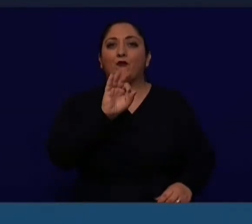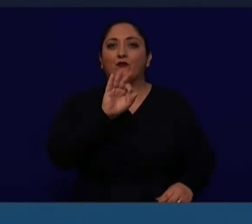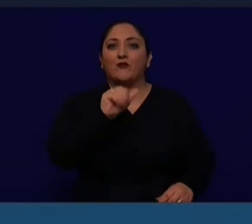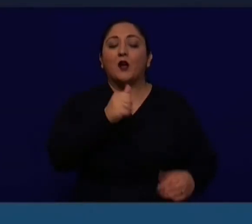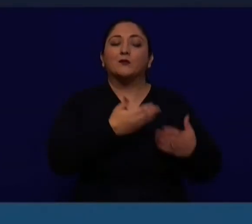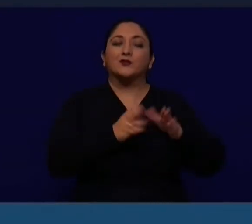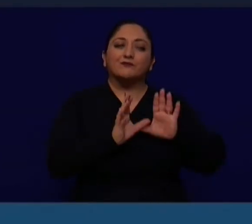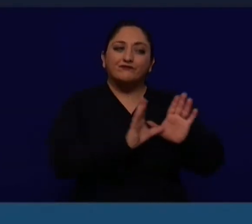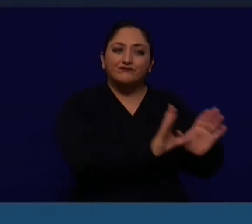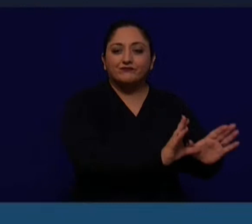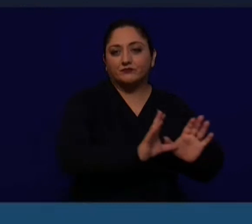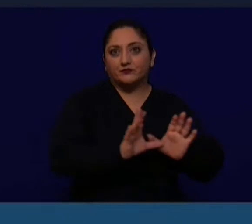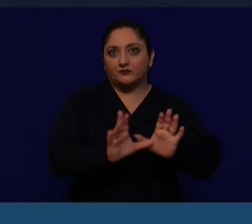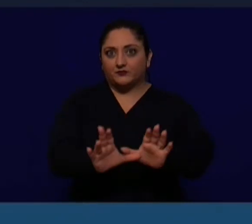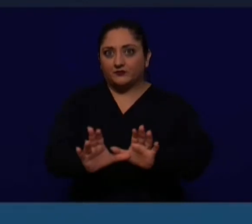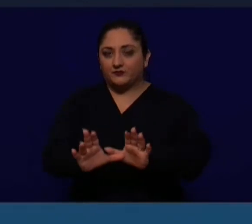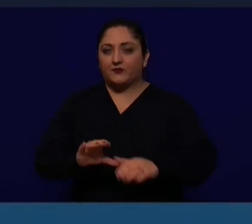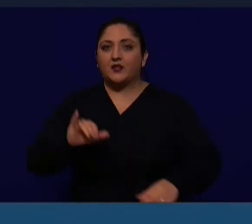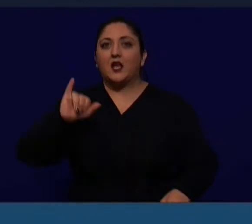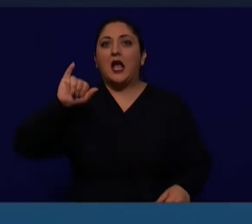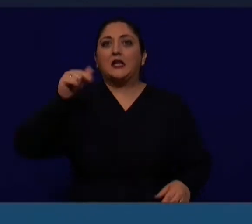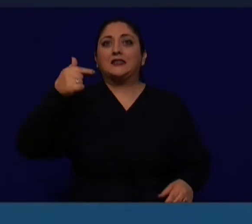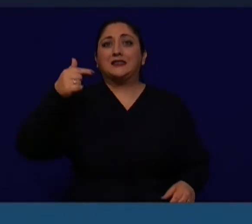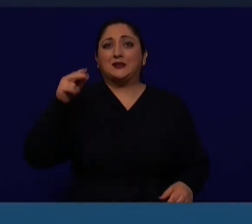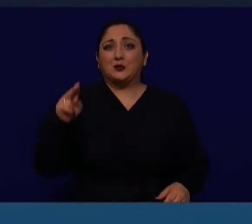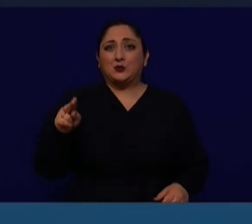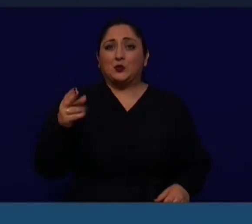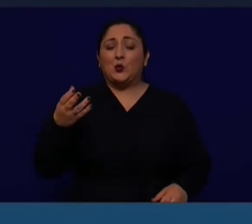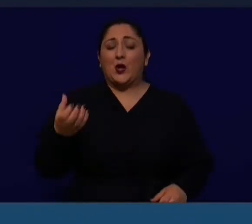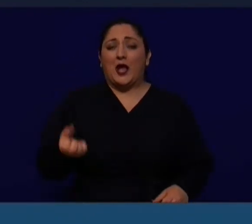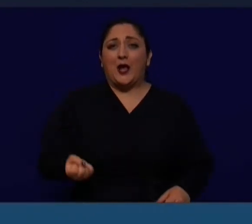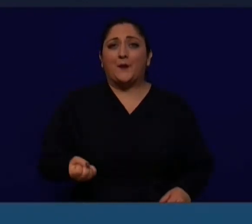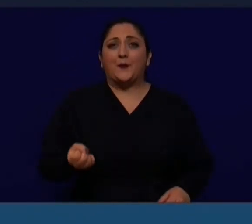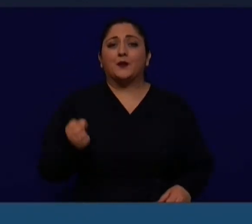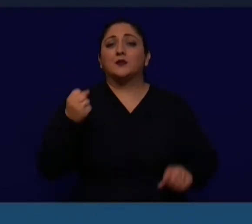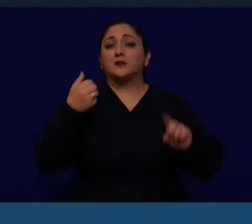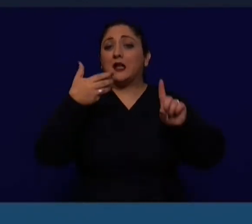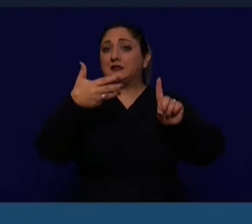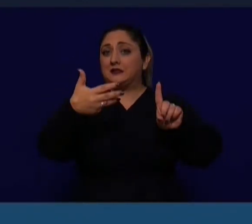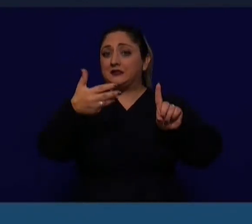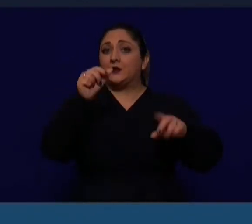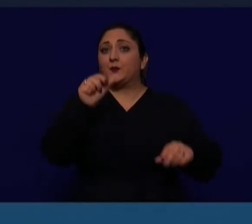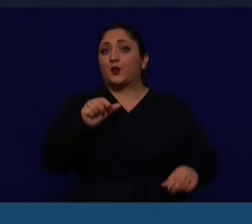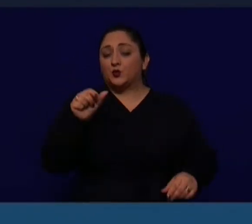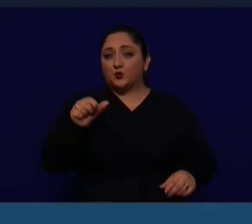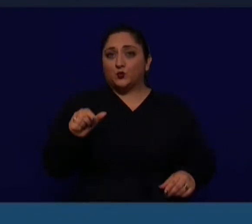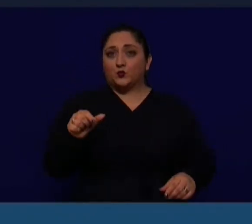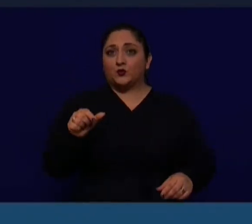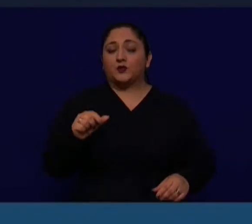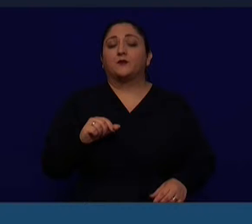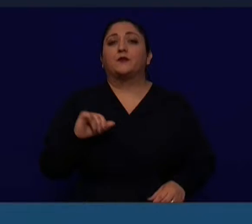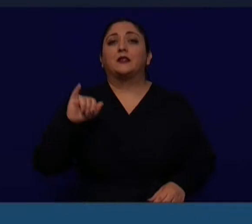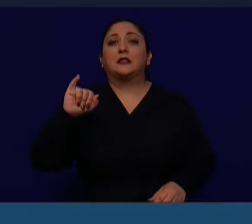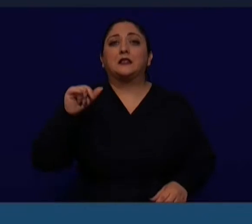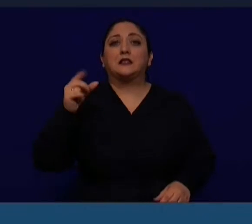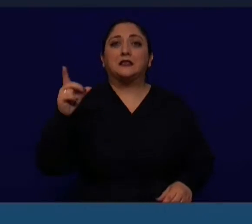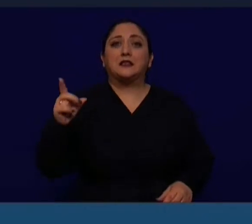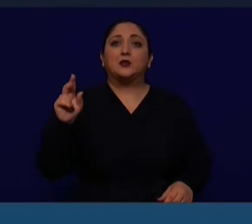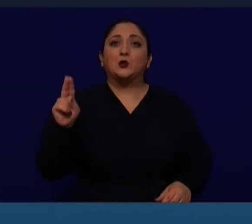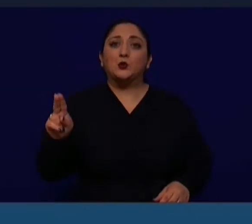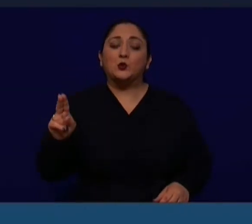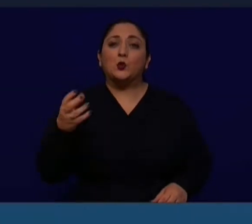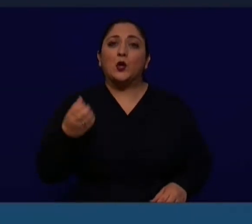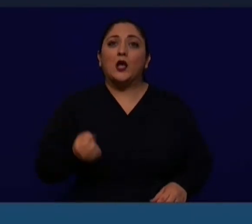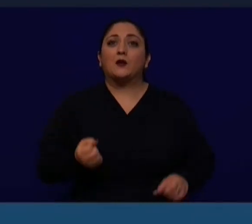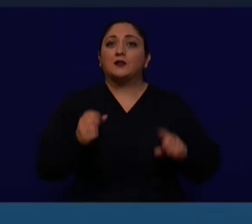isolation. L-ITU f'Mater Dei bħalissa għandna 19 il-persuna, għandna fl-Infectious Disease Unit ta' Mater Dei għandna